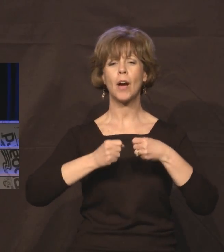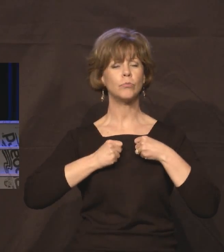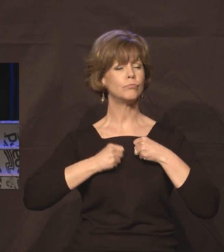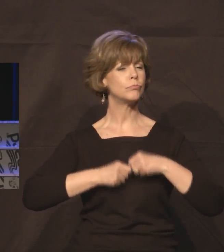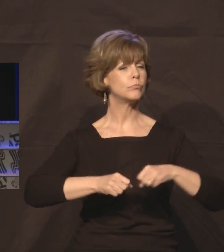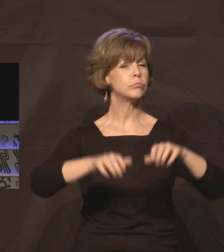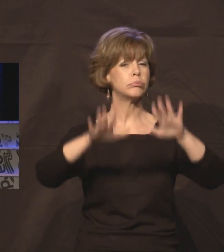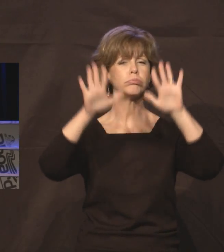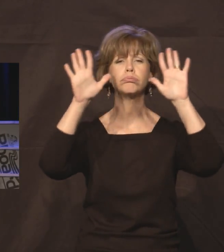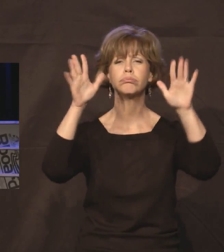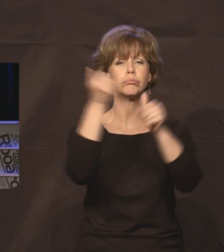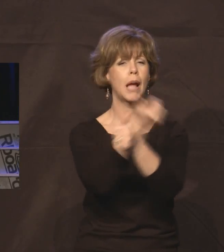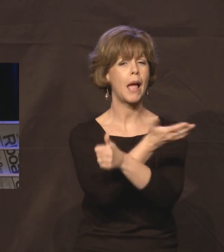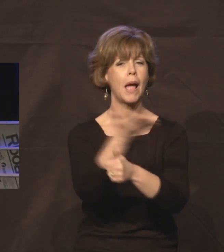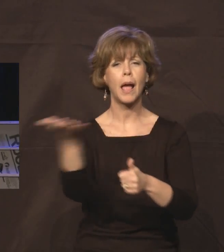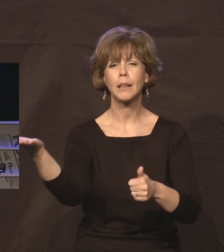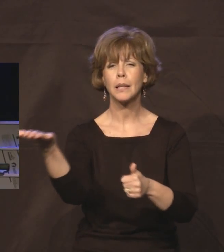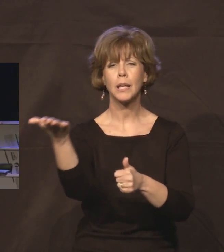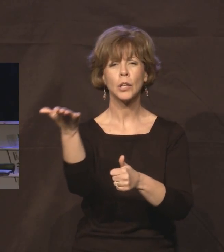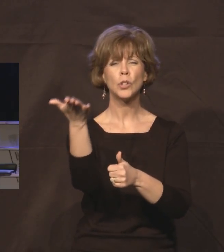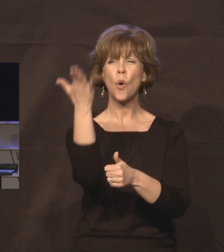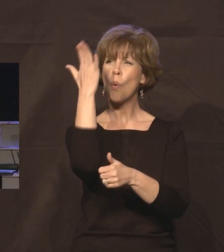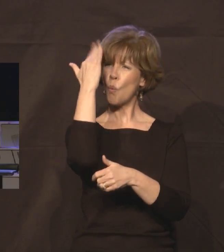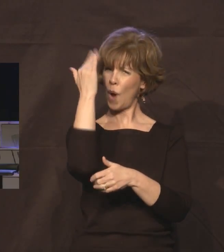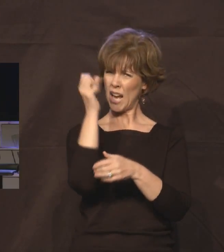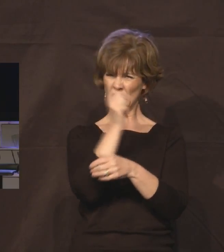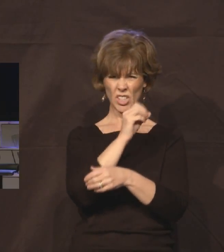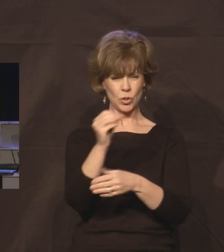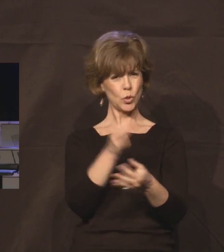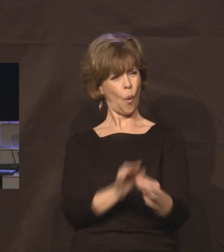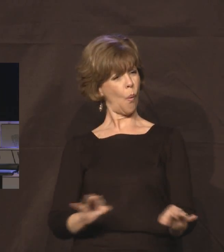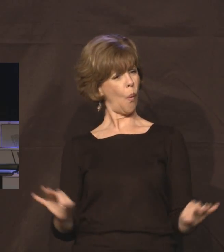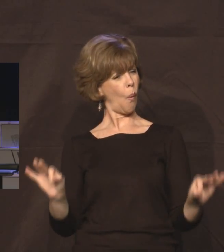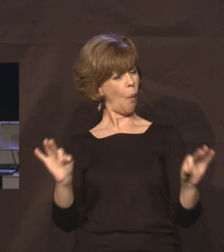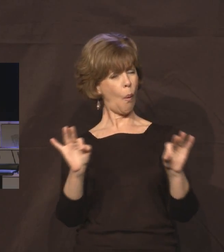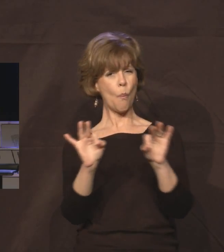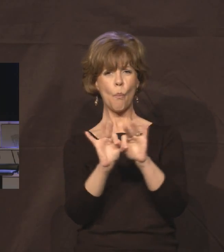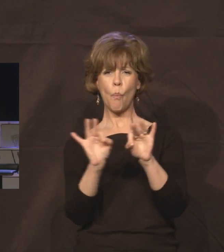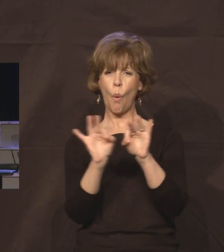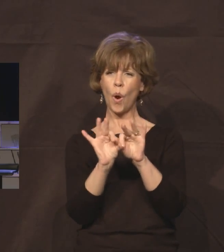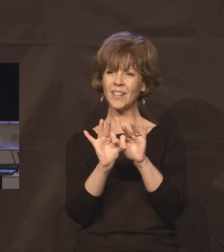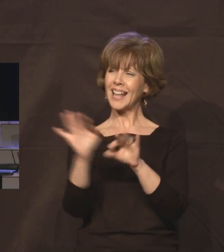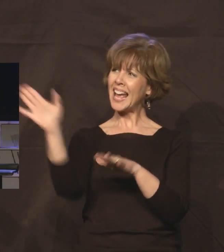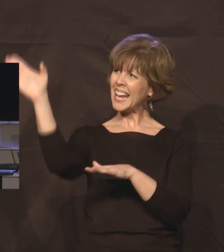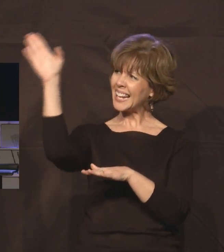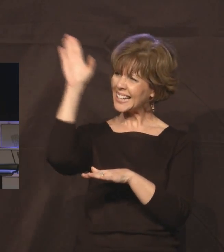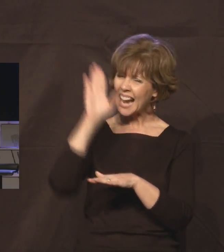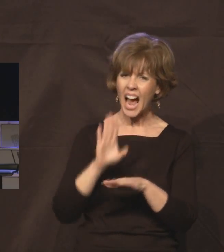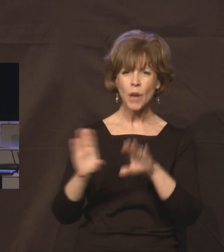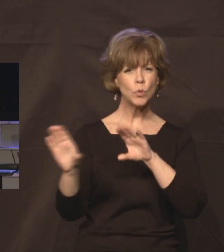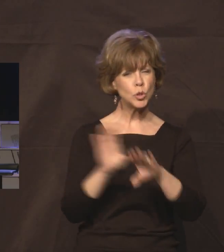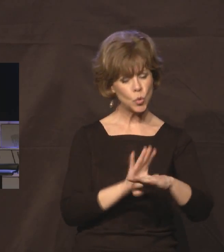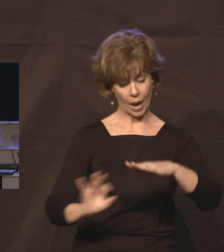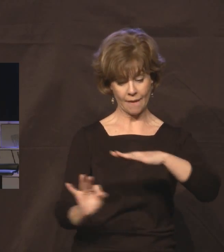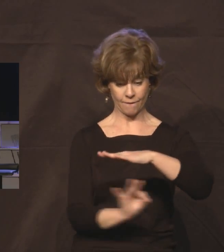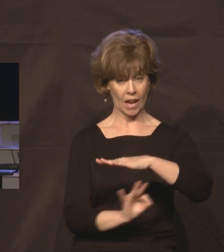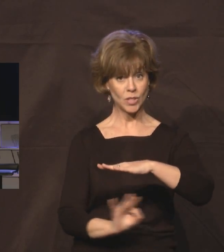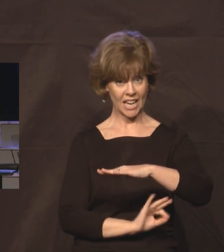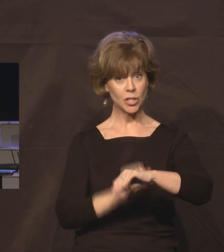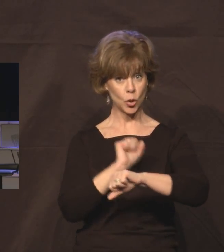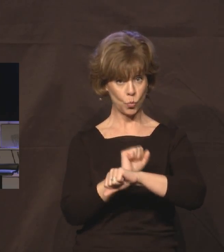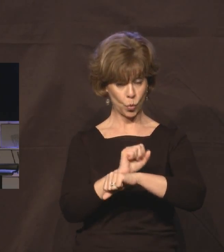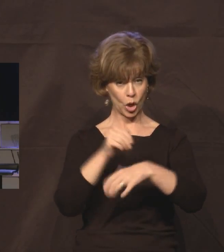So why is it so important? Why is it so important that God would do a foundational work in your life? Because, I mean, it sounds like,